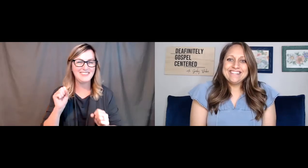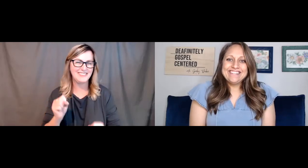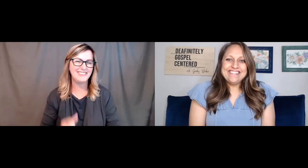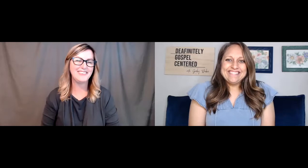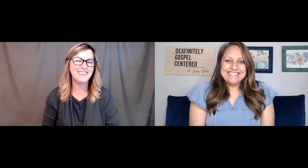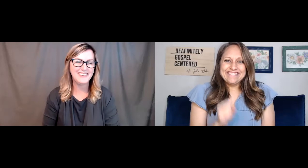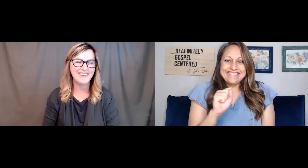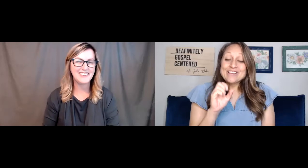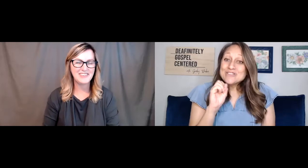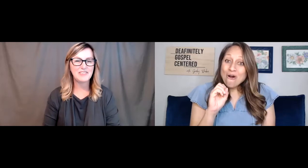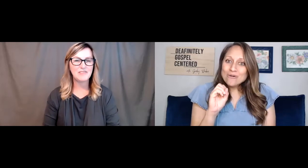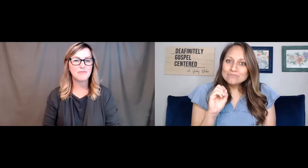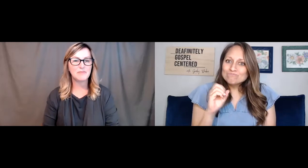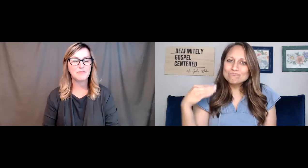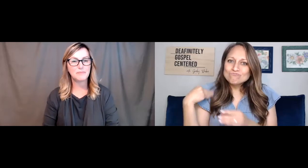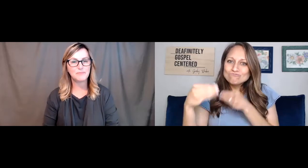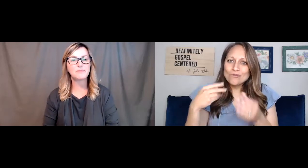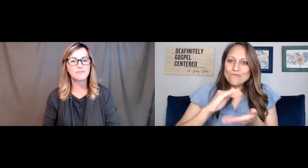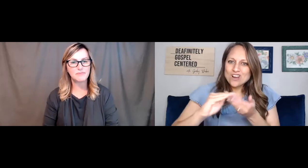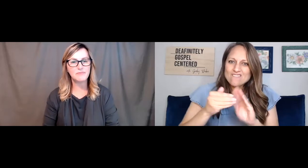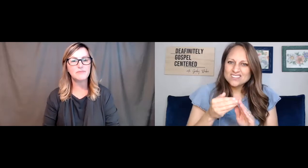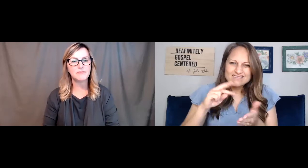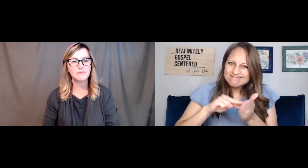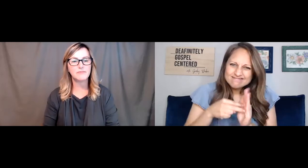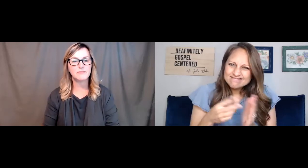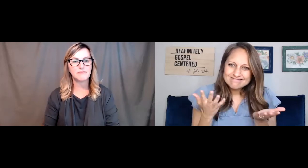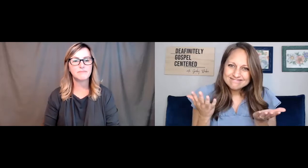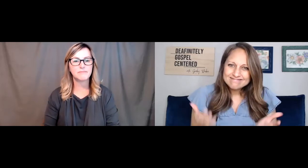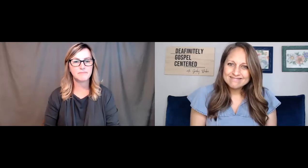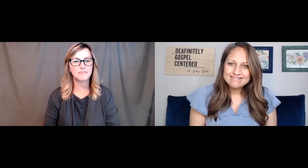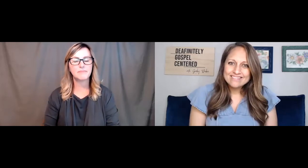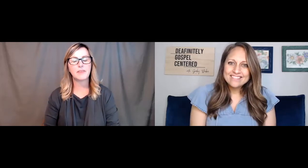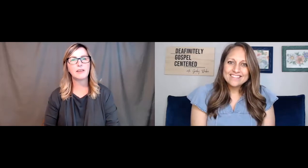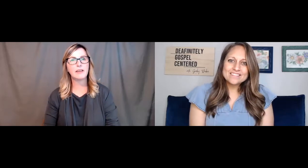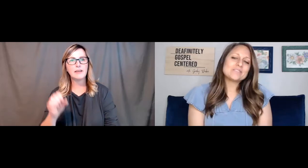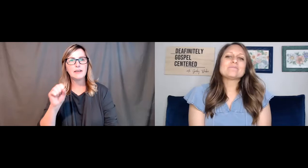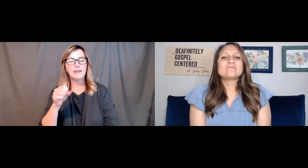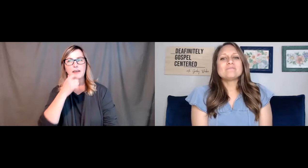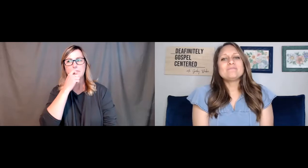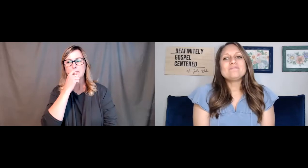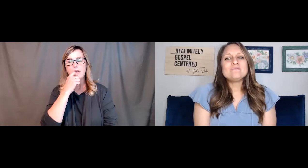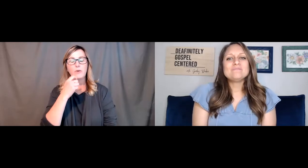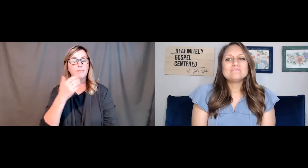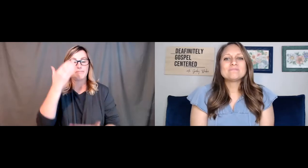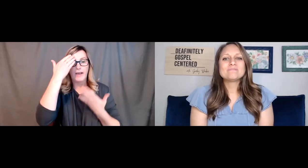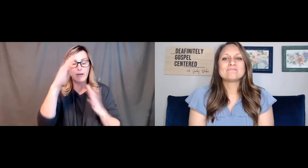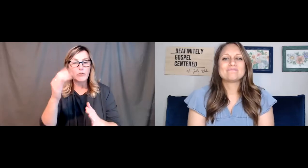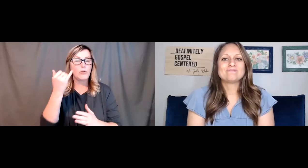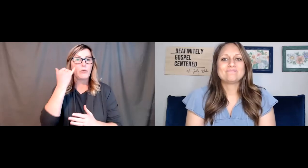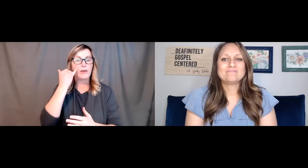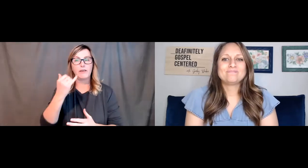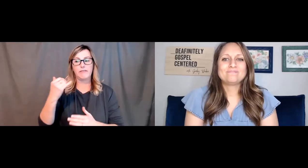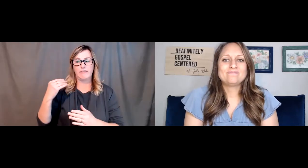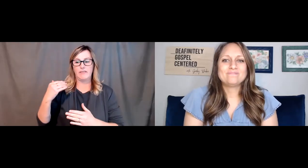Oh, that's good. Yeah. So Dee, when we're talking about generational forgiveness, can you expound upon what that means? Yeah.